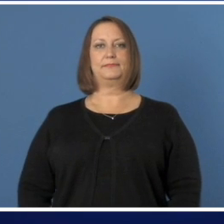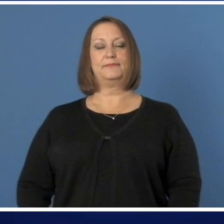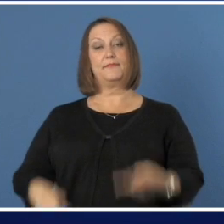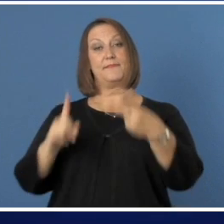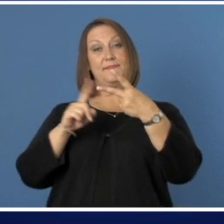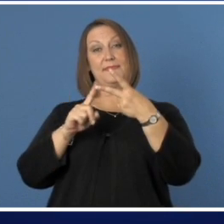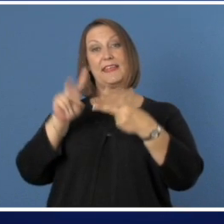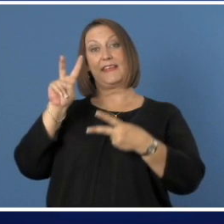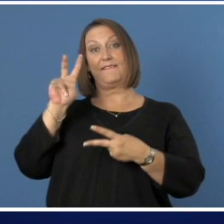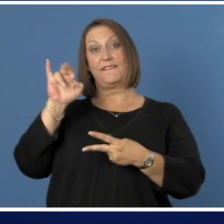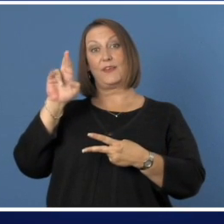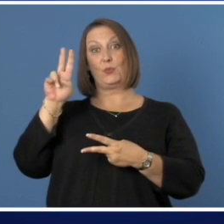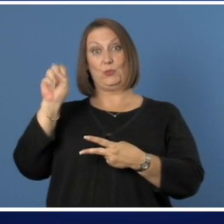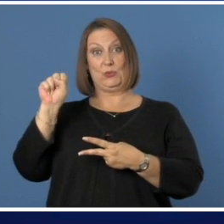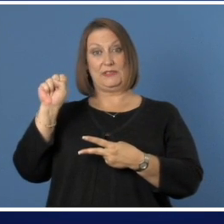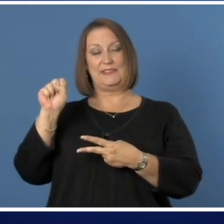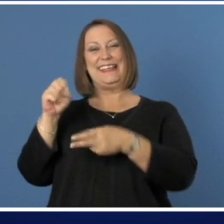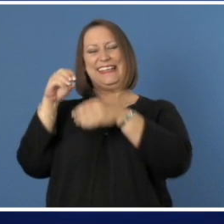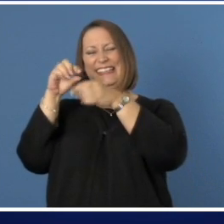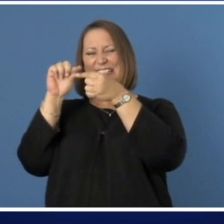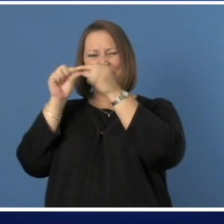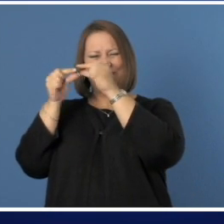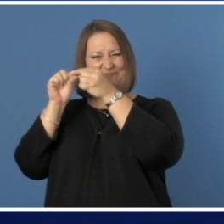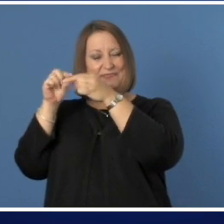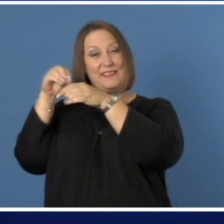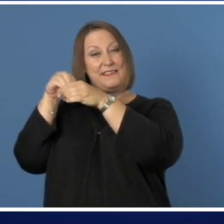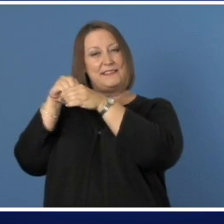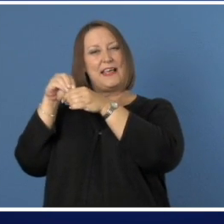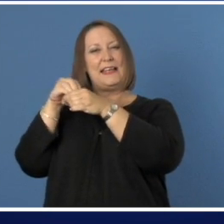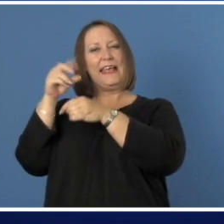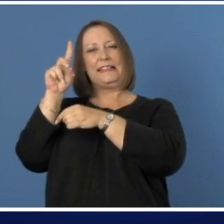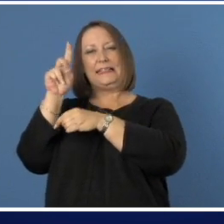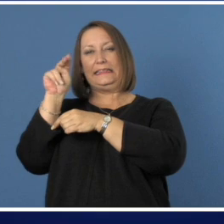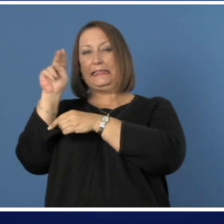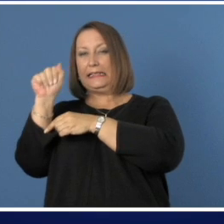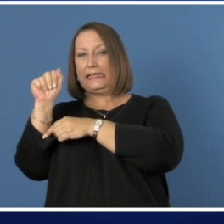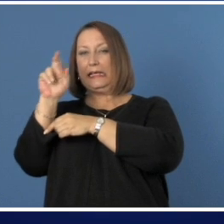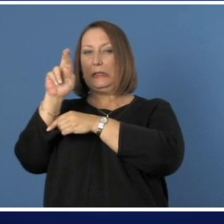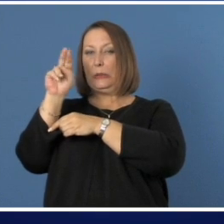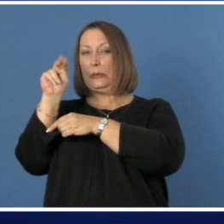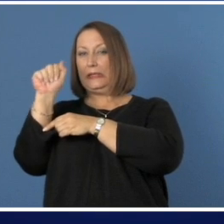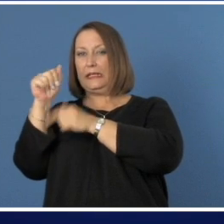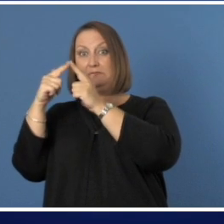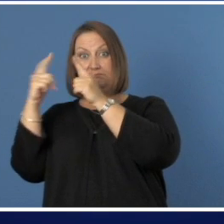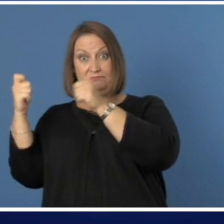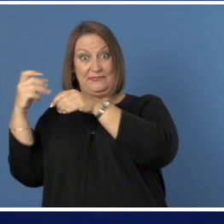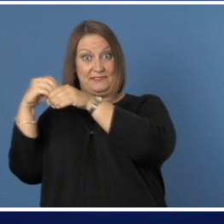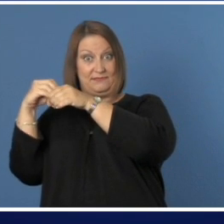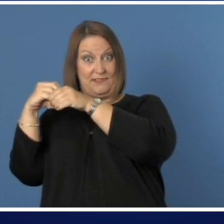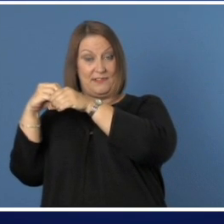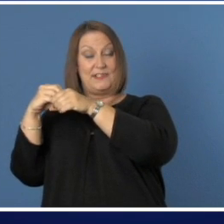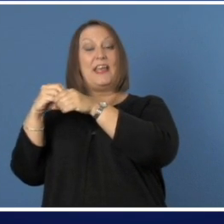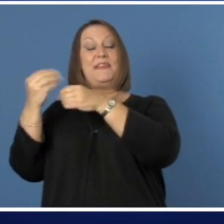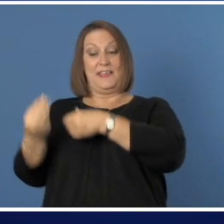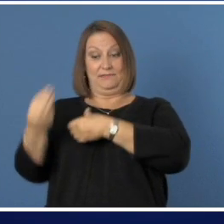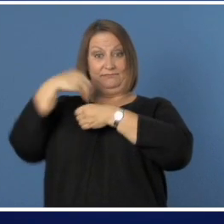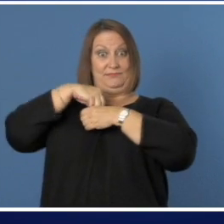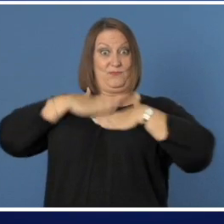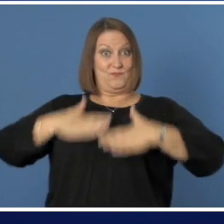Viruses Capsules that contain genetic material and use your own cells to